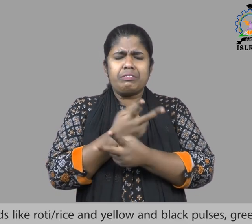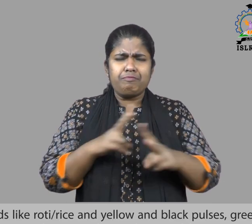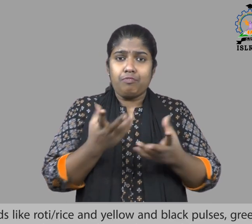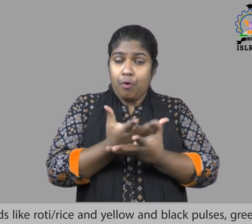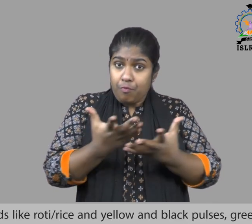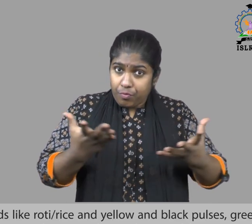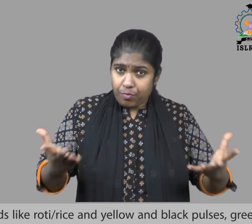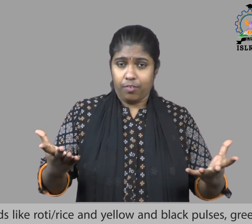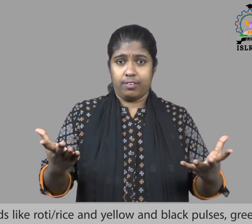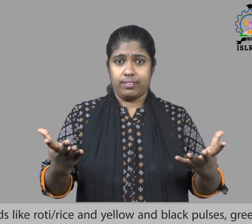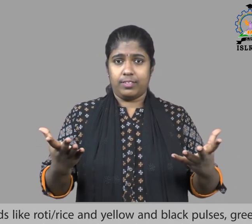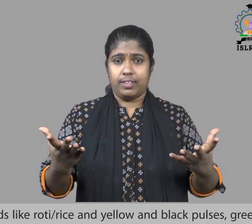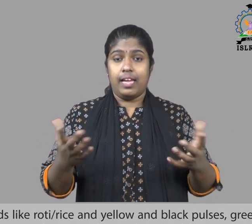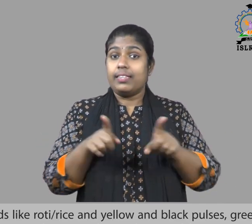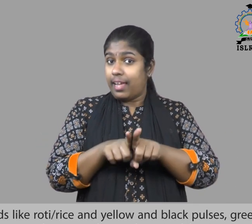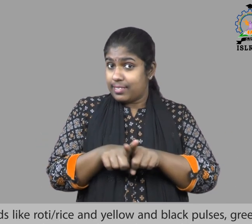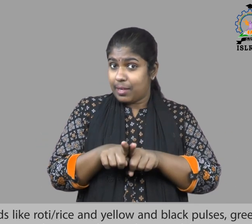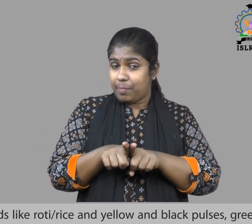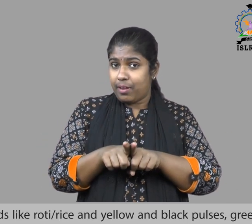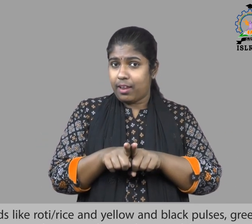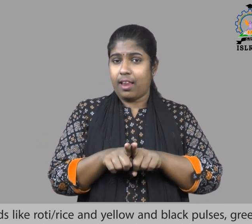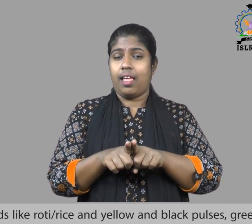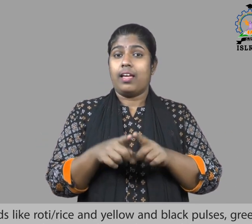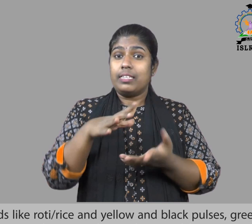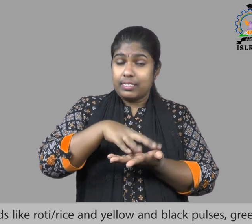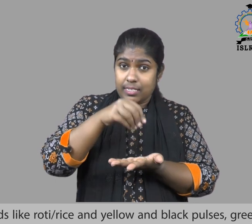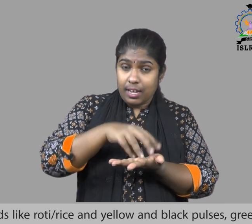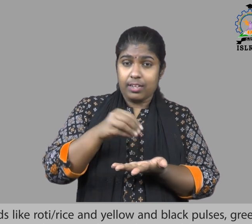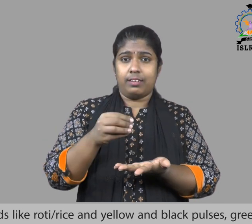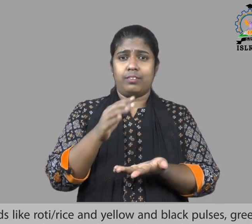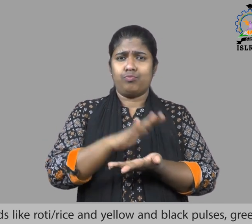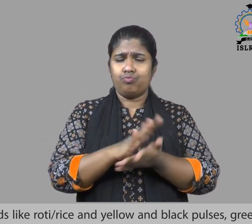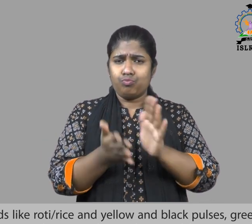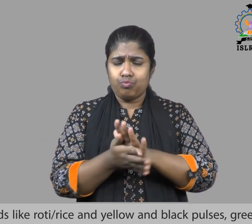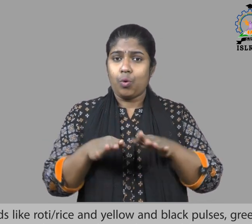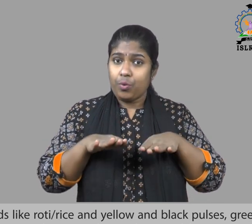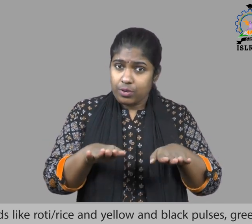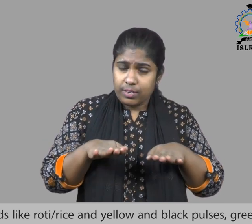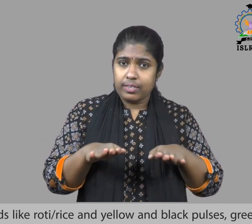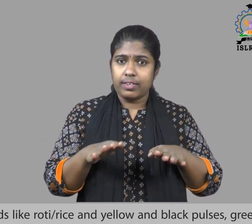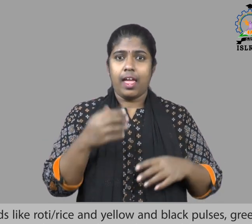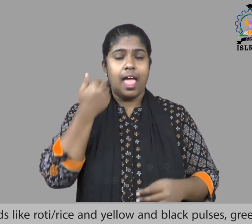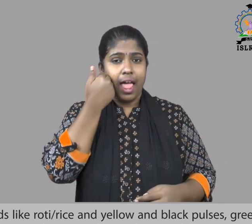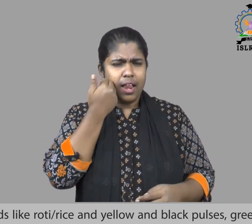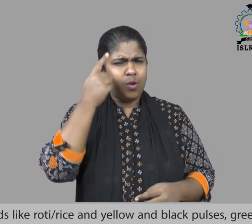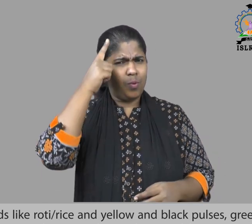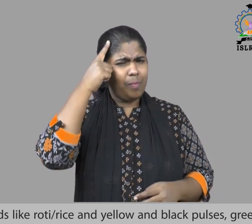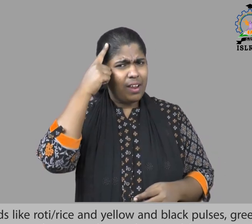These include various types of foods like roti, rice, and yellow and black